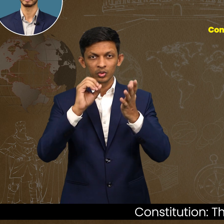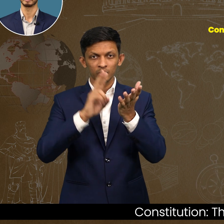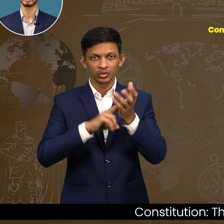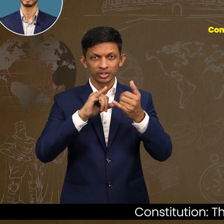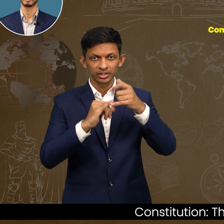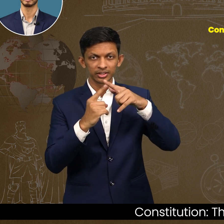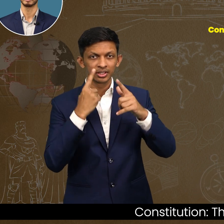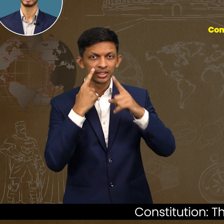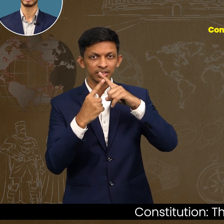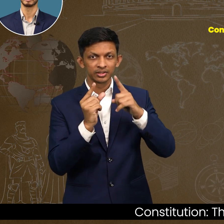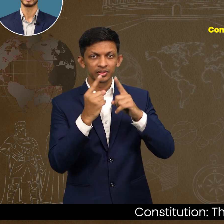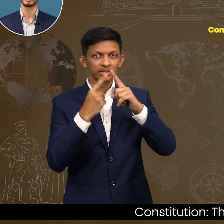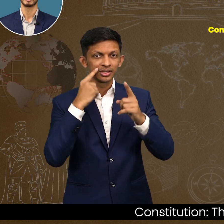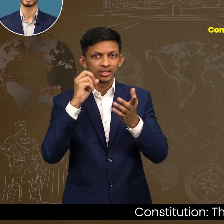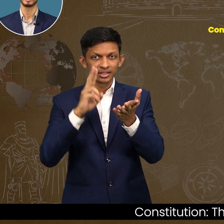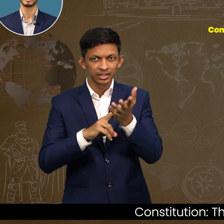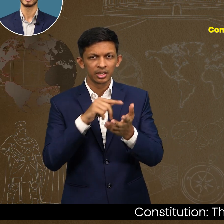constitution,